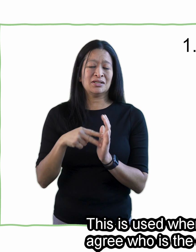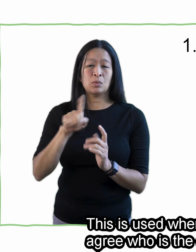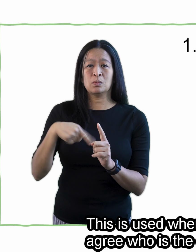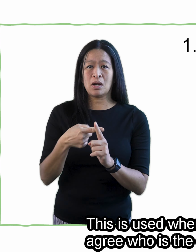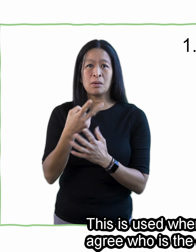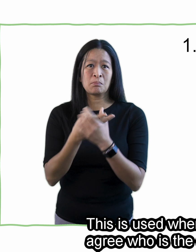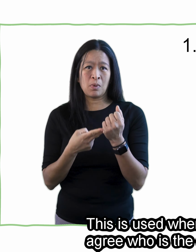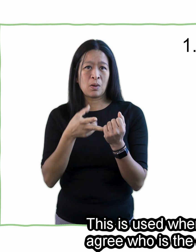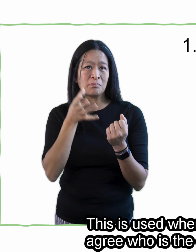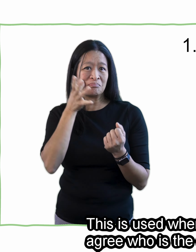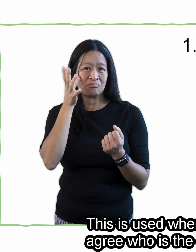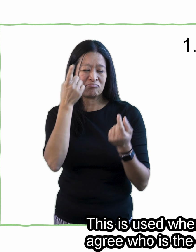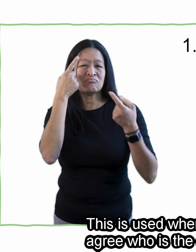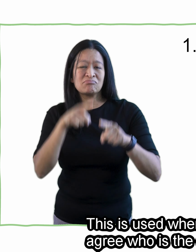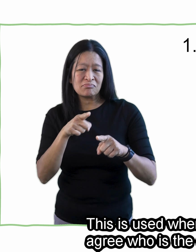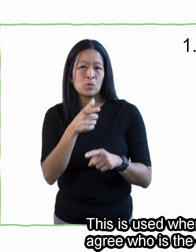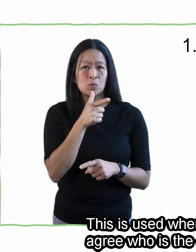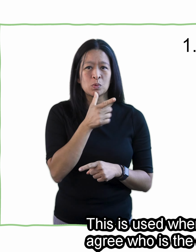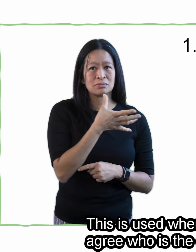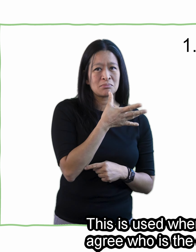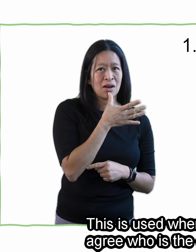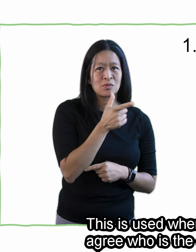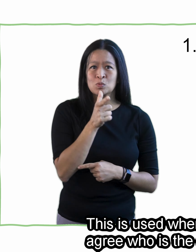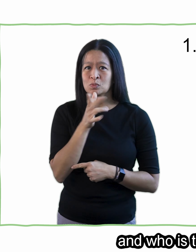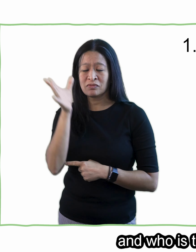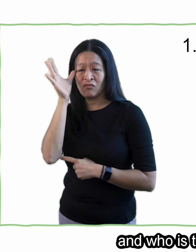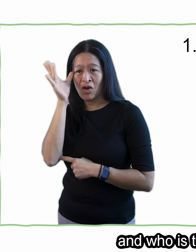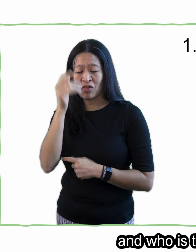This is used when both parents agree who is the mother and who is the father.